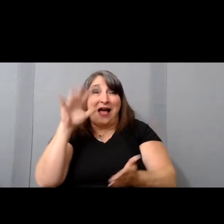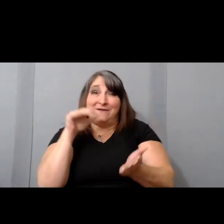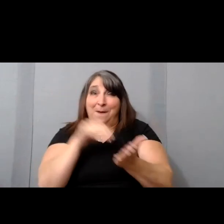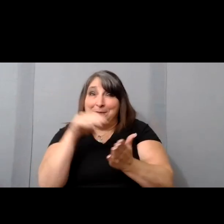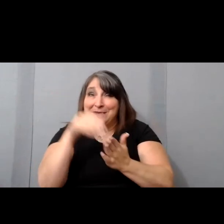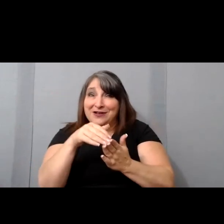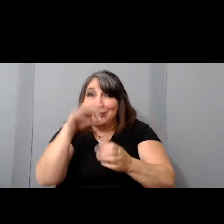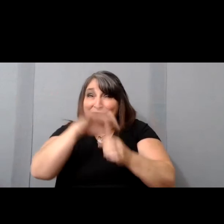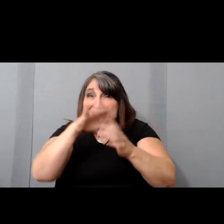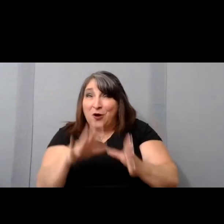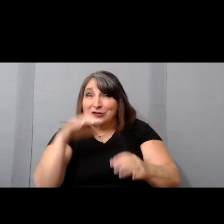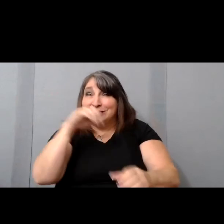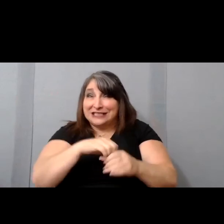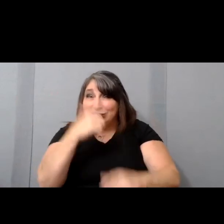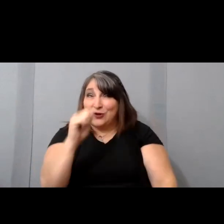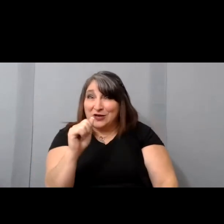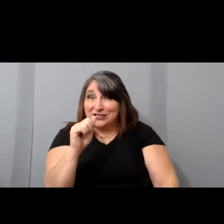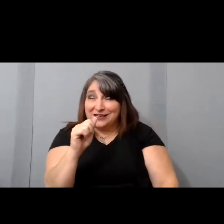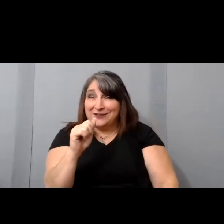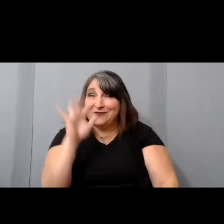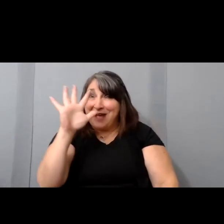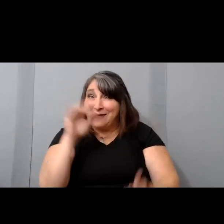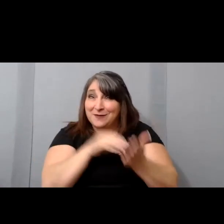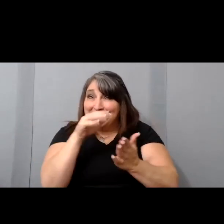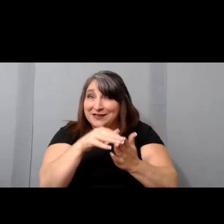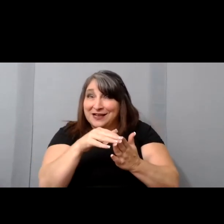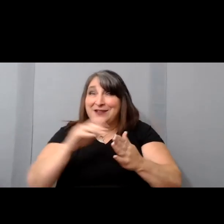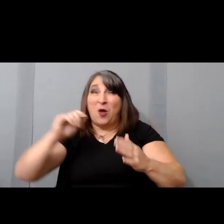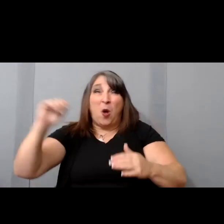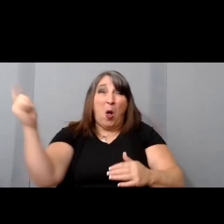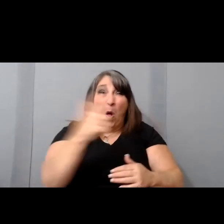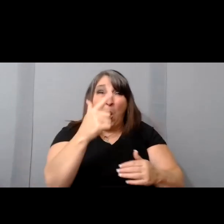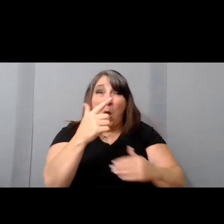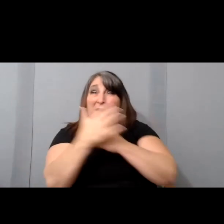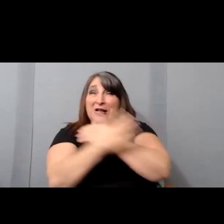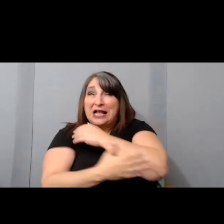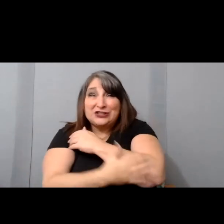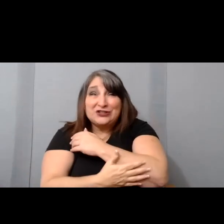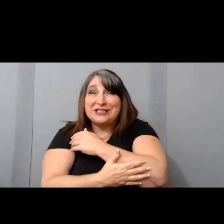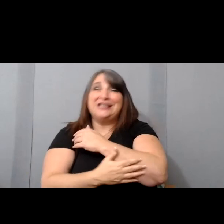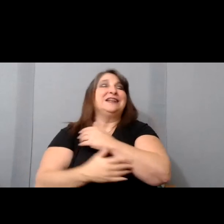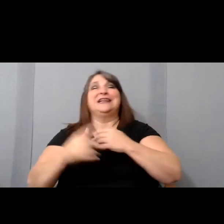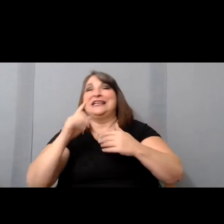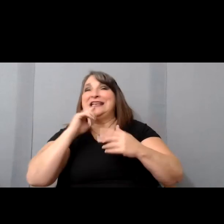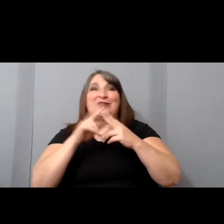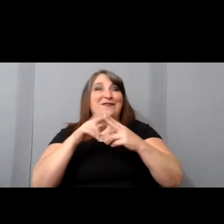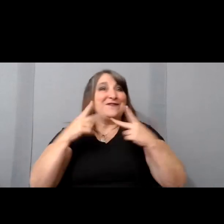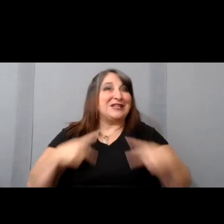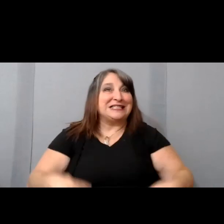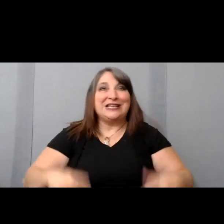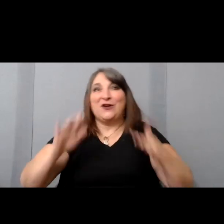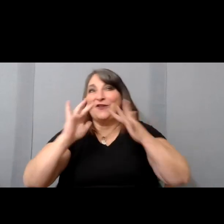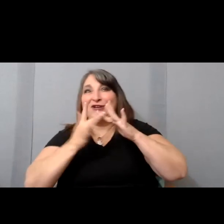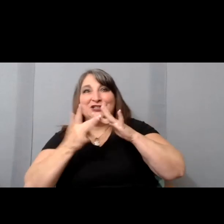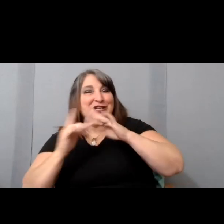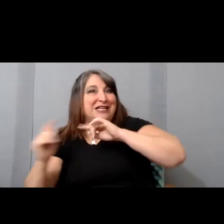and the whole political universe is descending either physically or virtually on Georgia. So we certainly